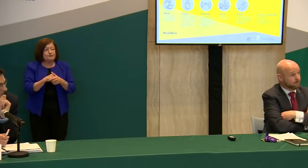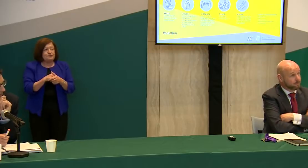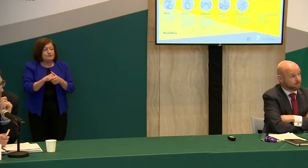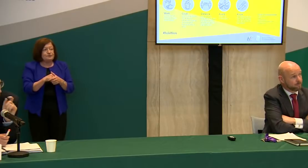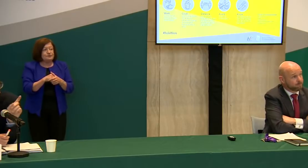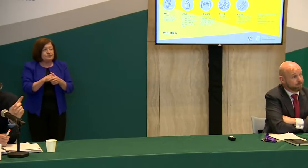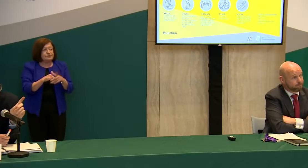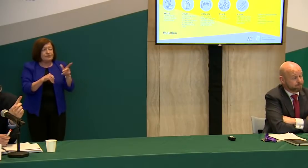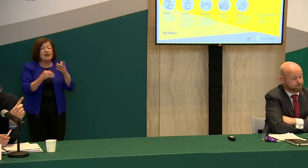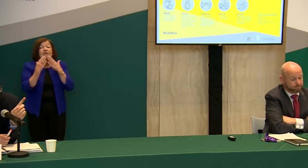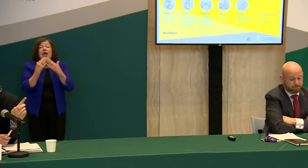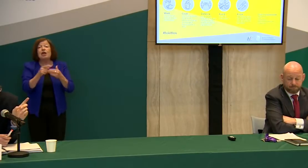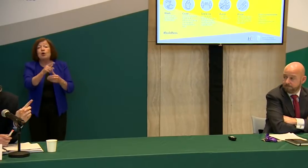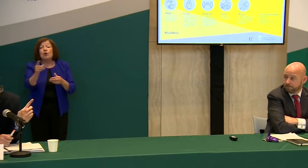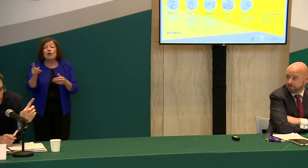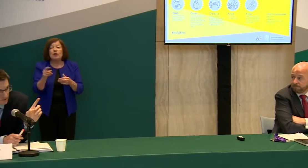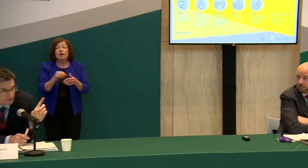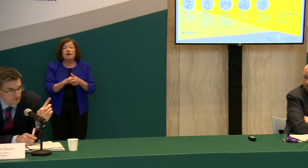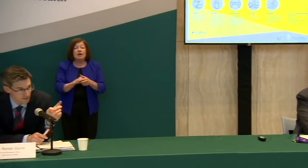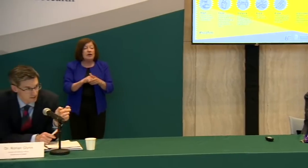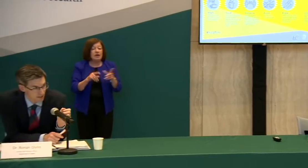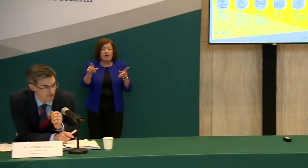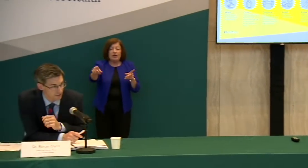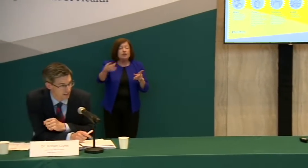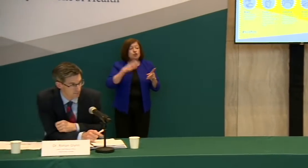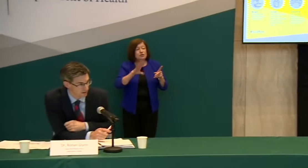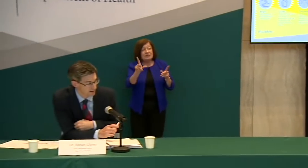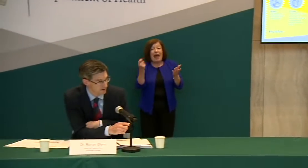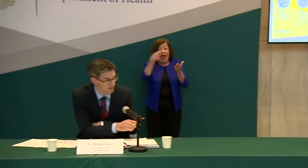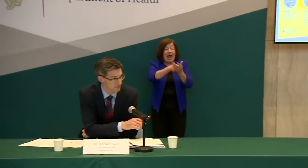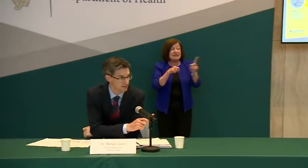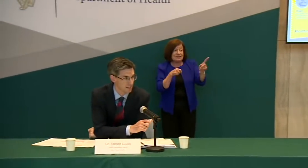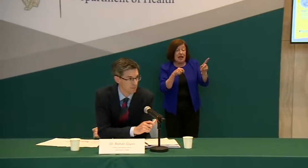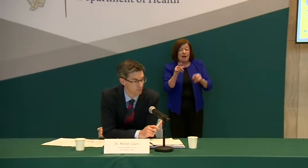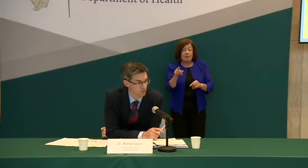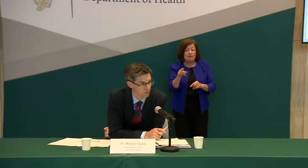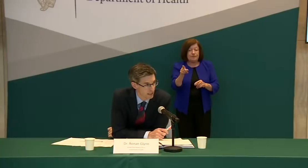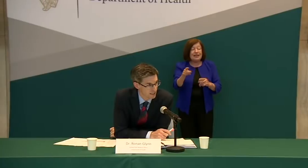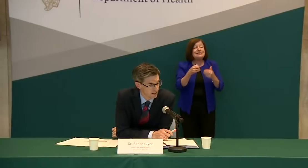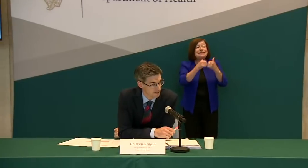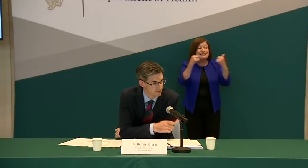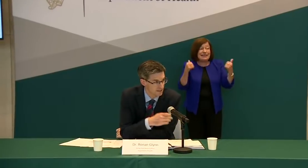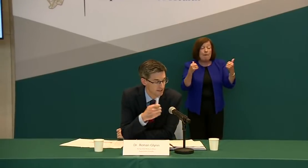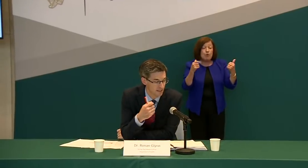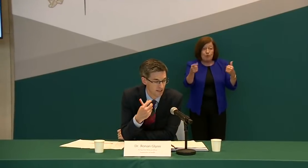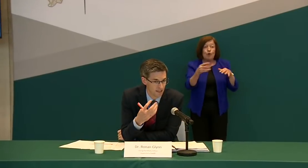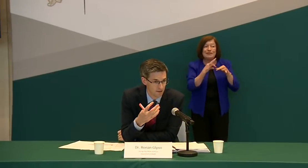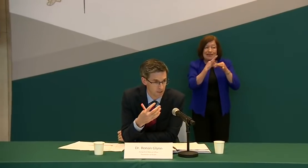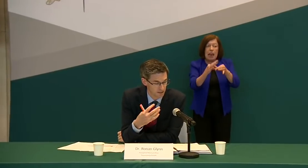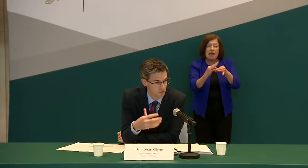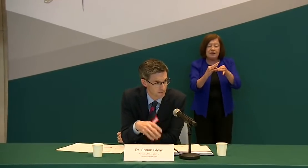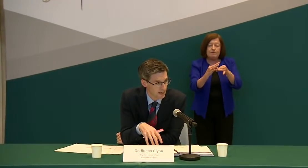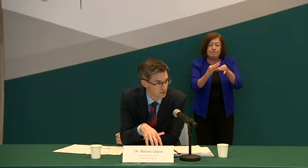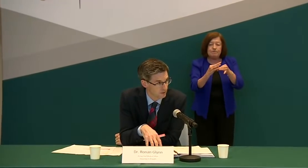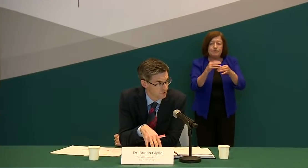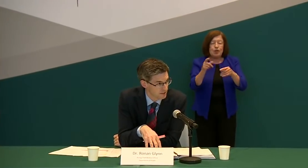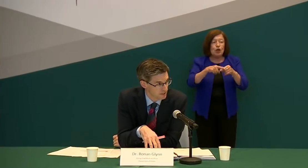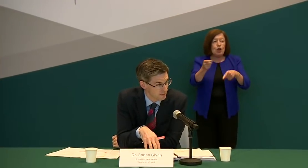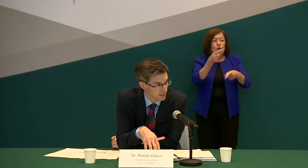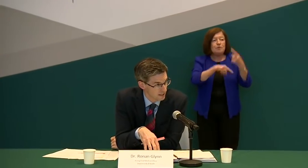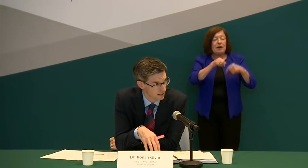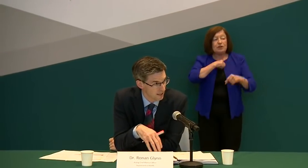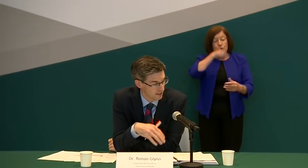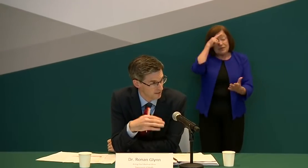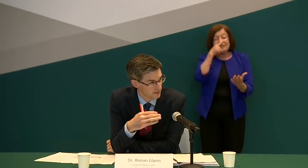trouble. Okay, thank you. If I might just on that, and it's separate but related, is because it comes back to our